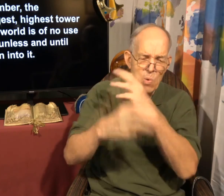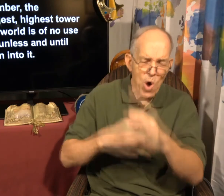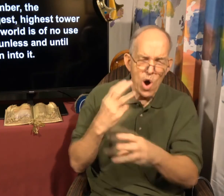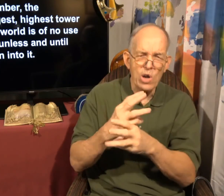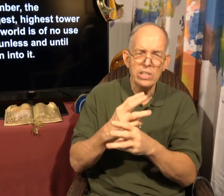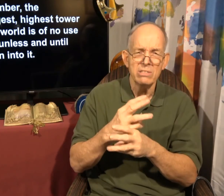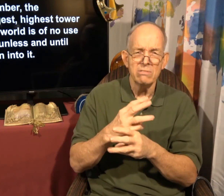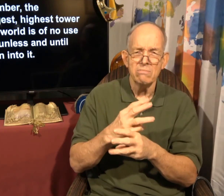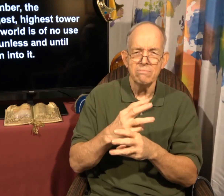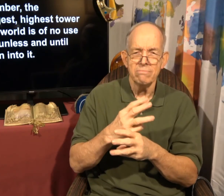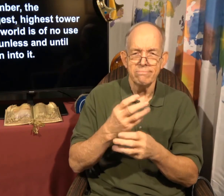goddess,